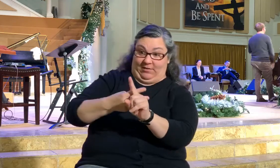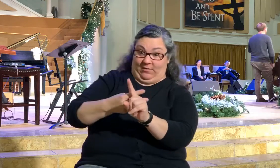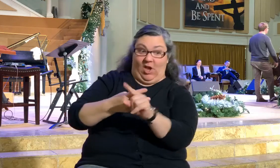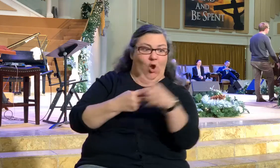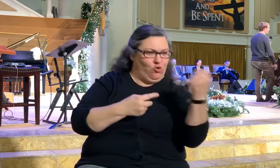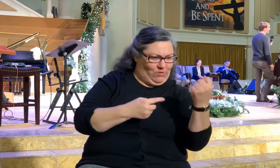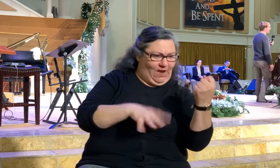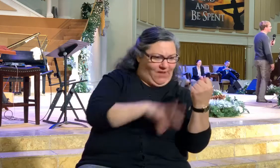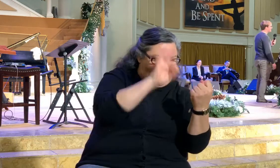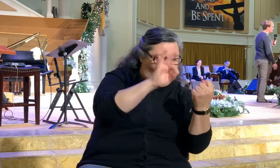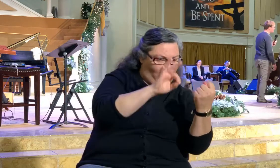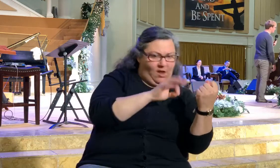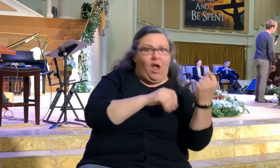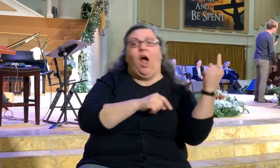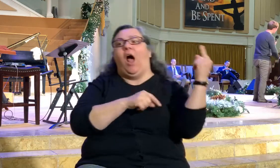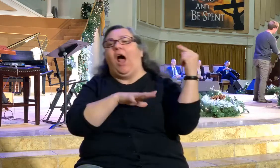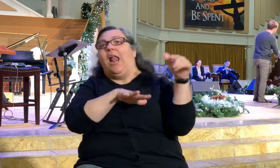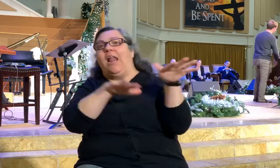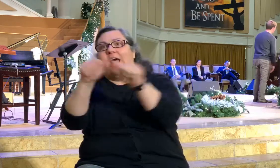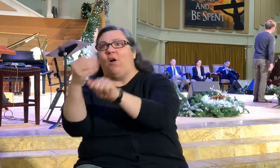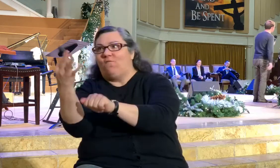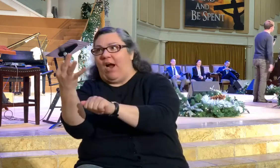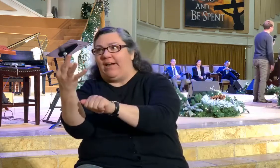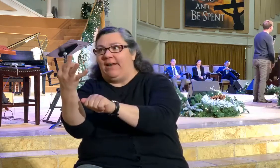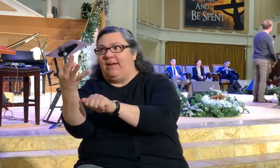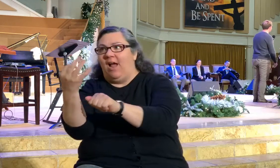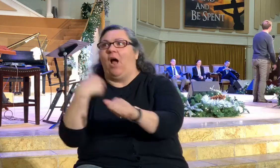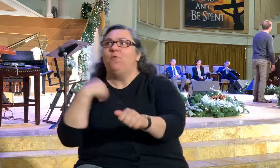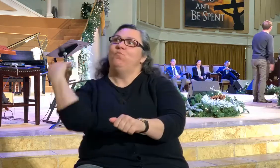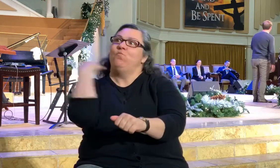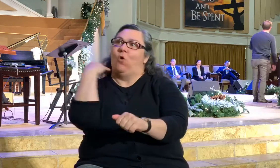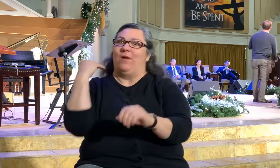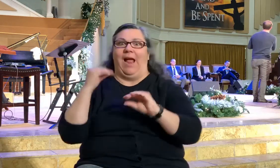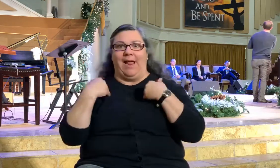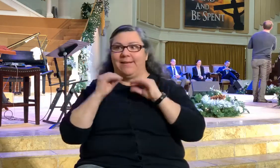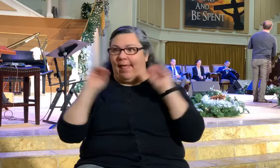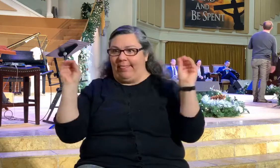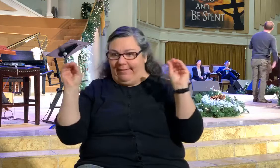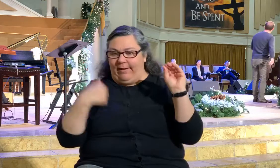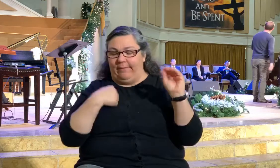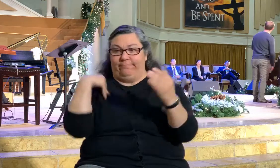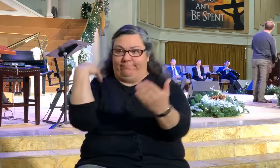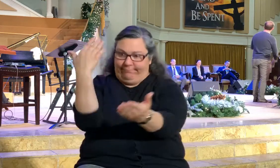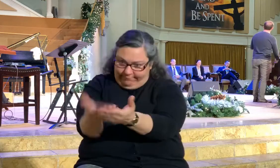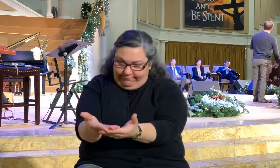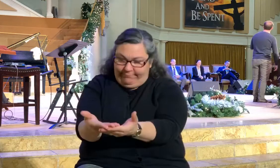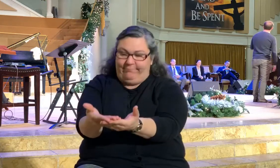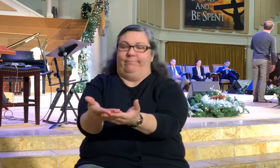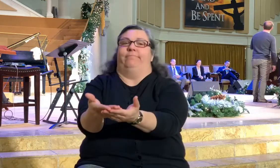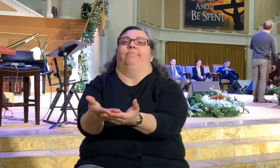broke. I went there with no money, but and just like the second time,